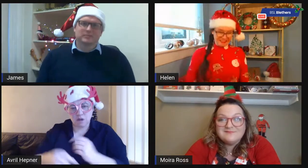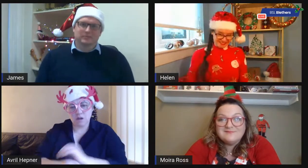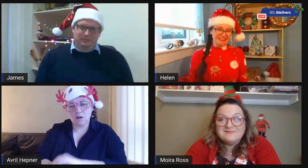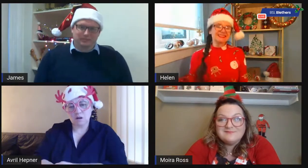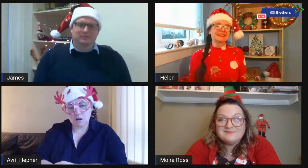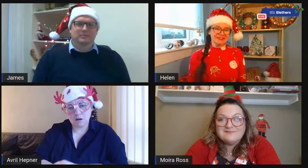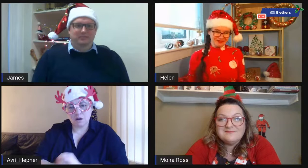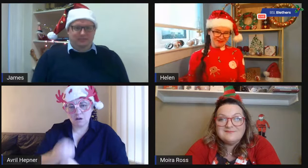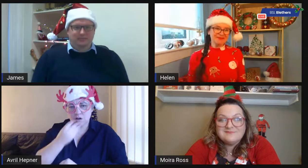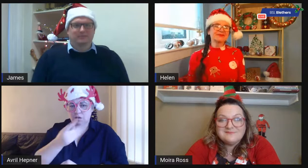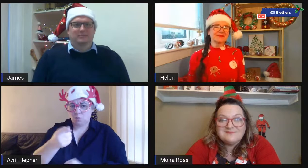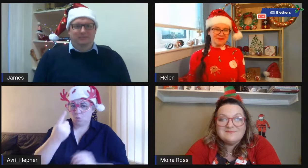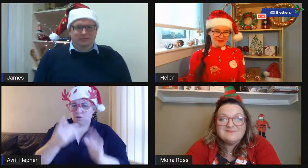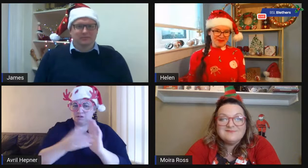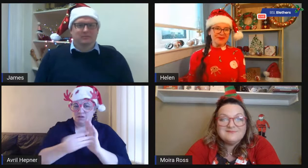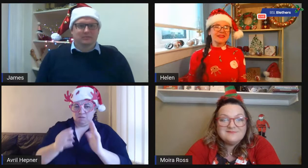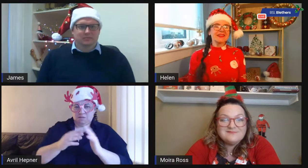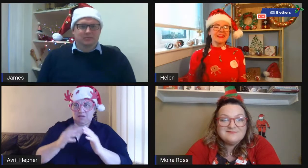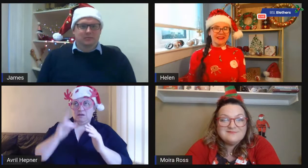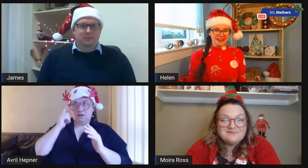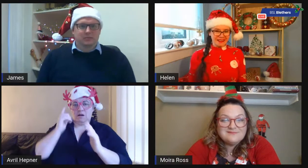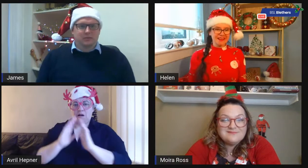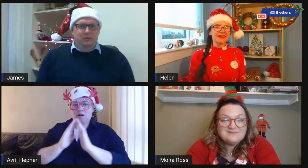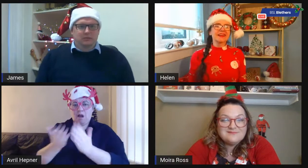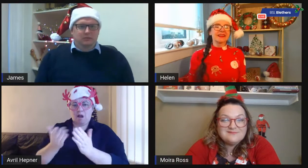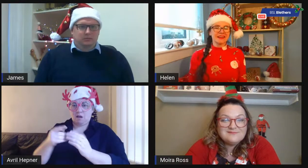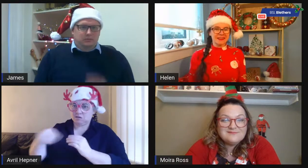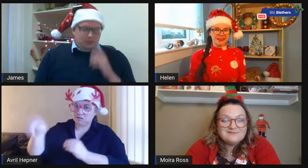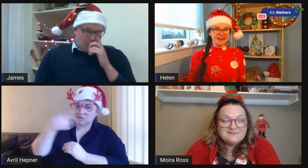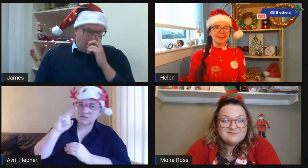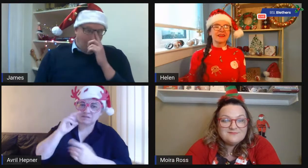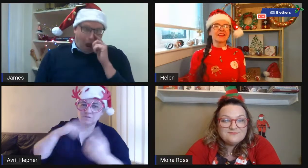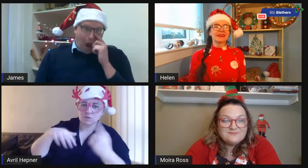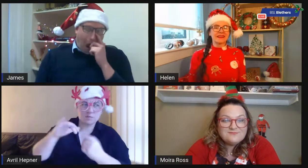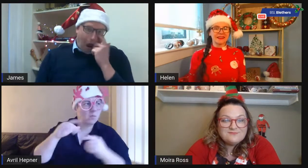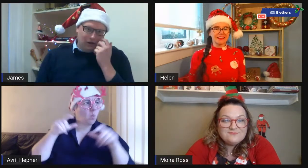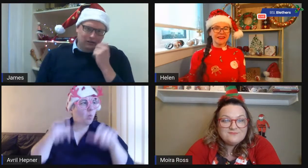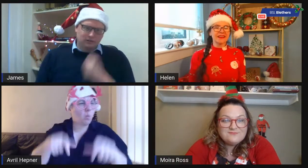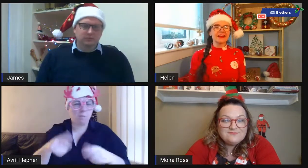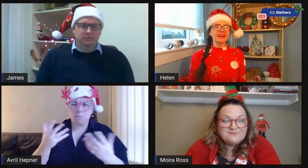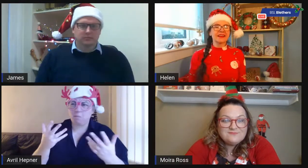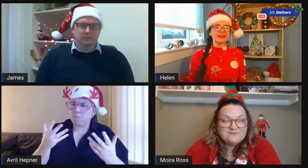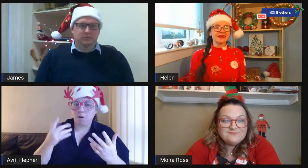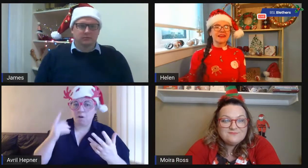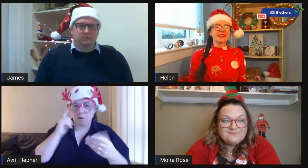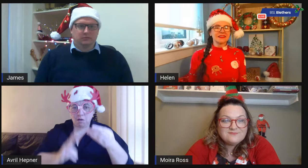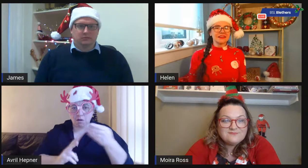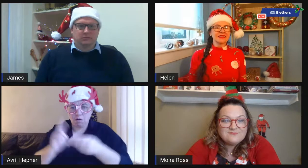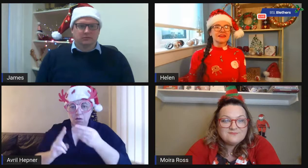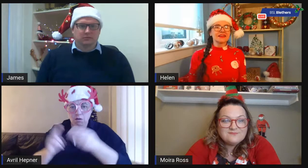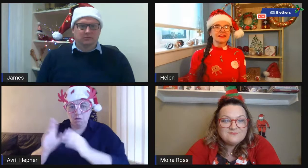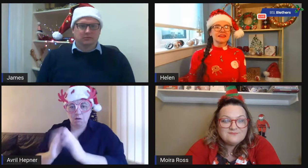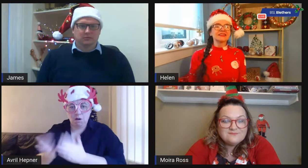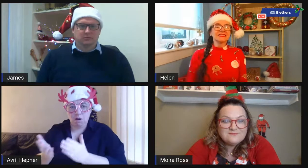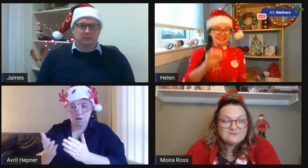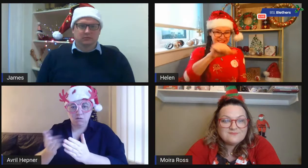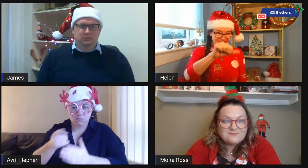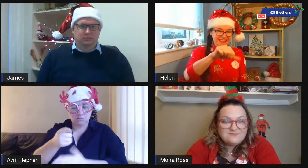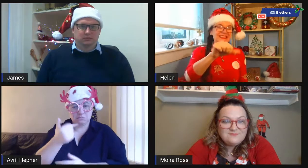big ball of them. Well, You that can, really is recycling, isn't it? That's a great example of using those cards again. And that's something you